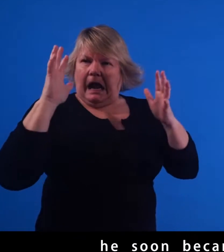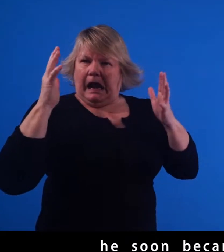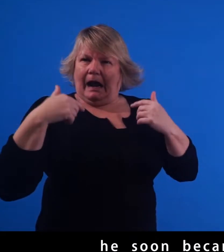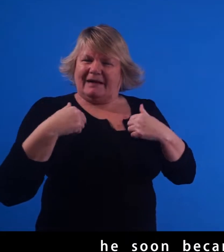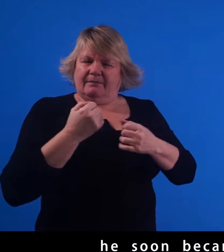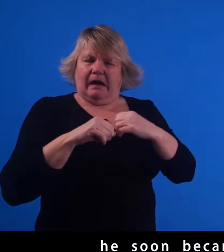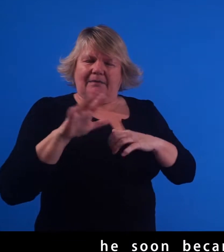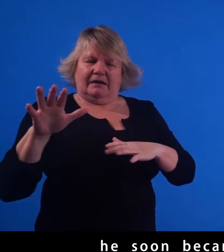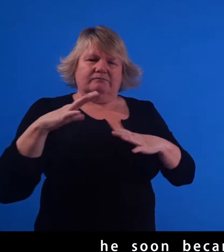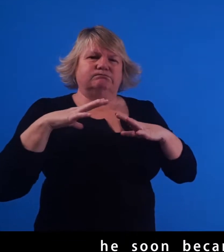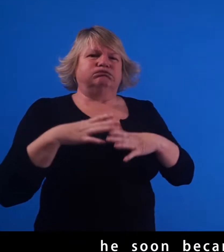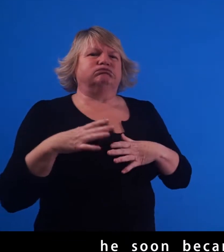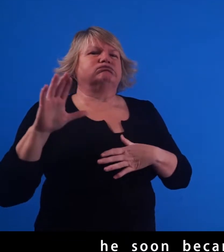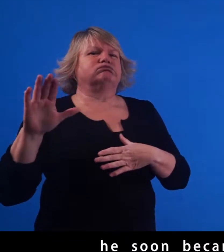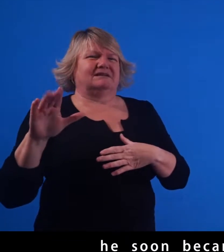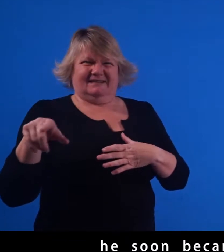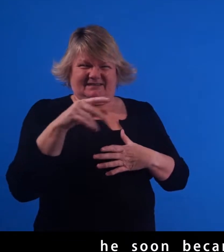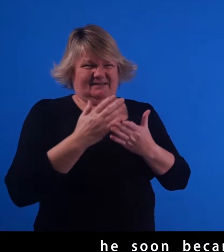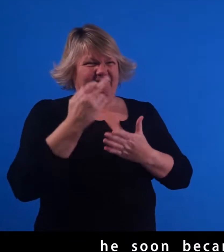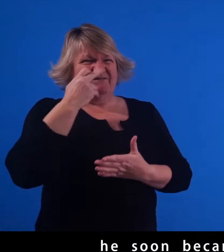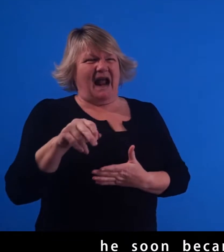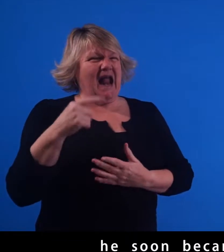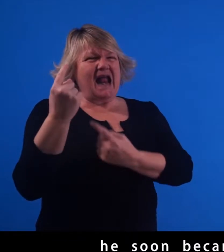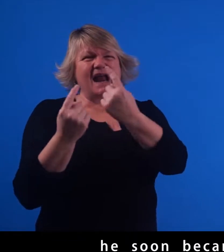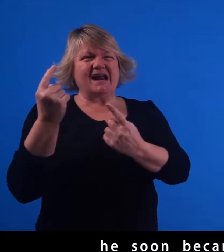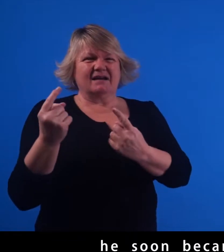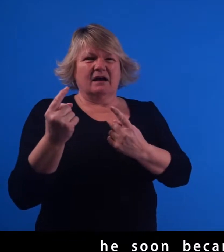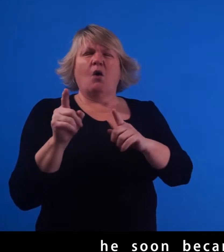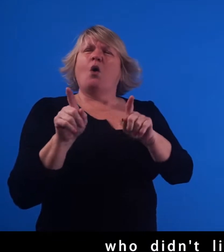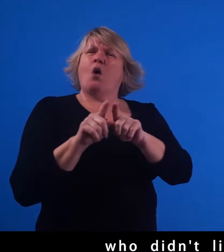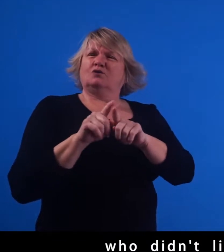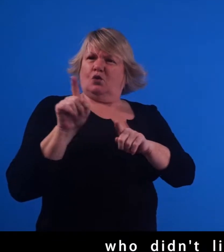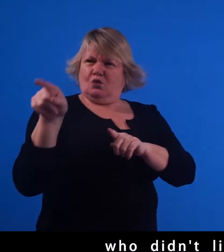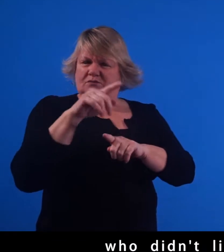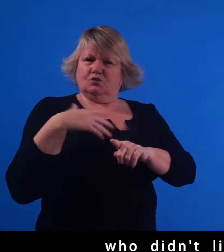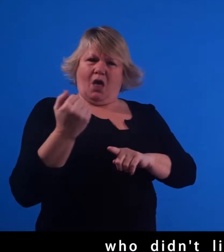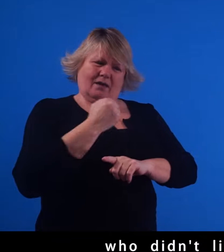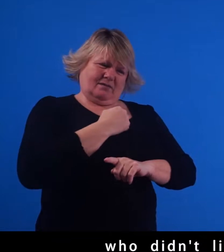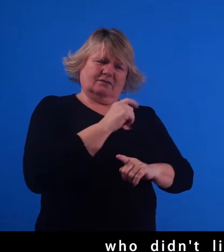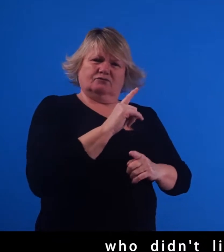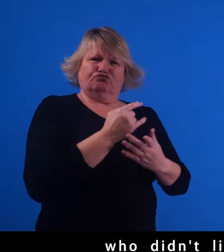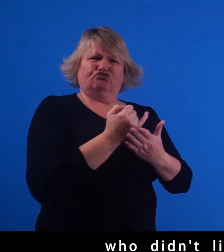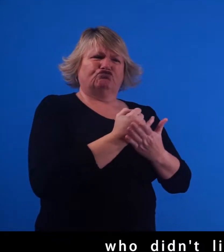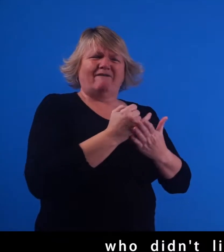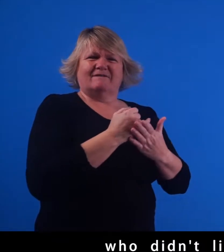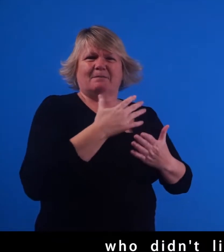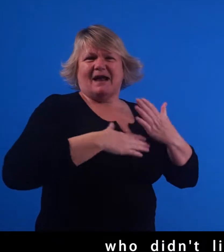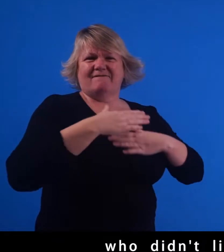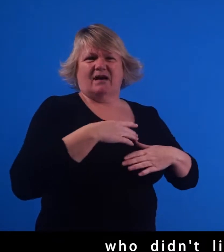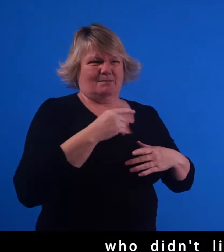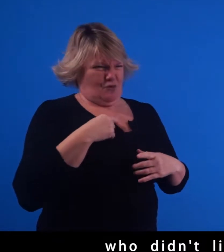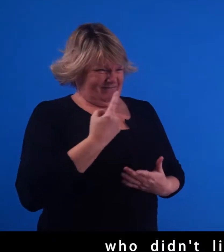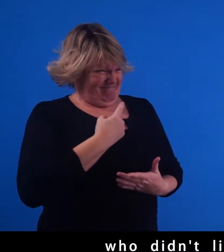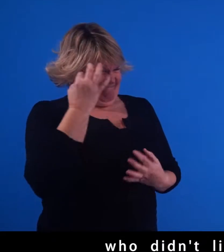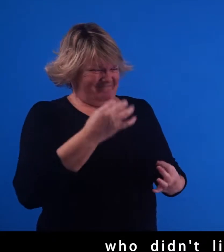soon became tired of the false adulation from shallow people who didn't like this ill-mannered,